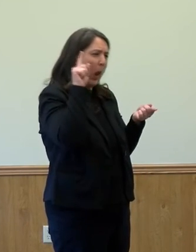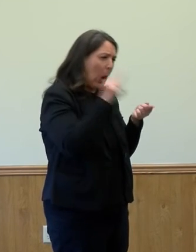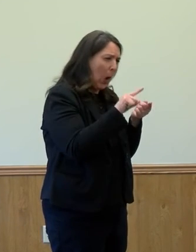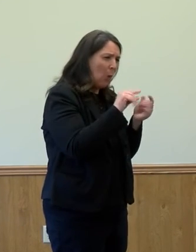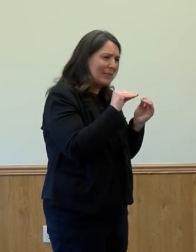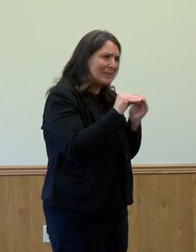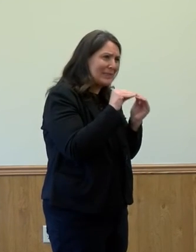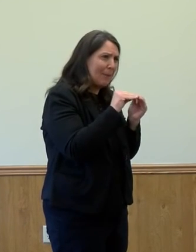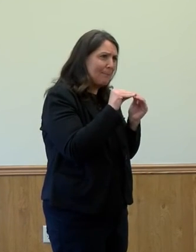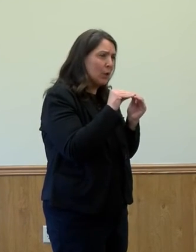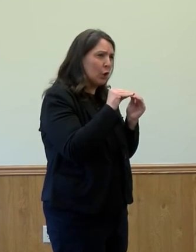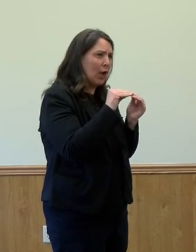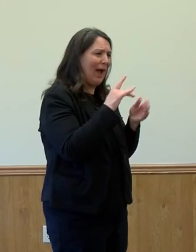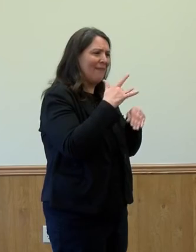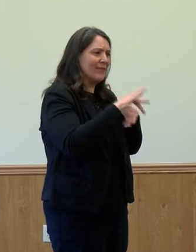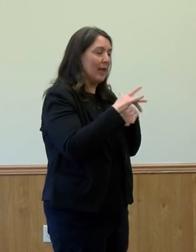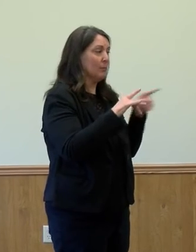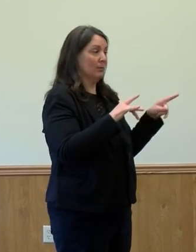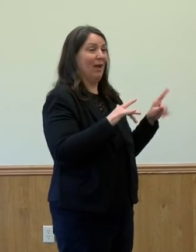available. Mm-hmm. Okay.